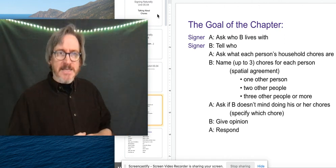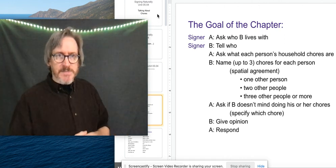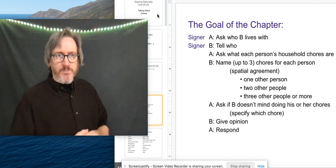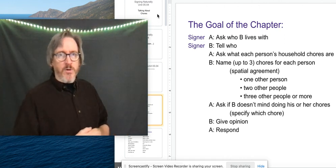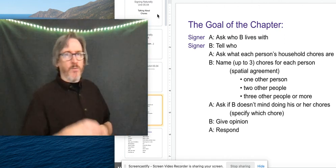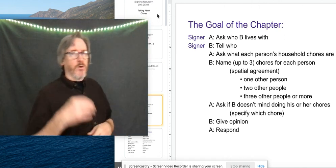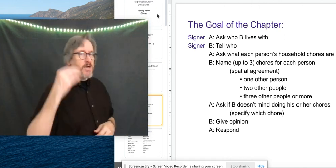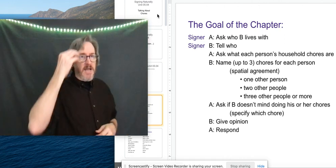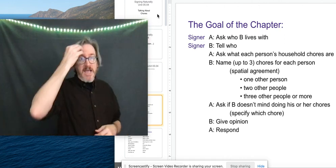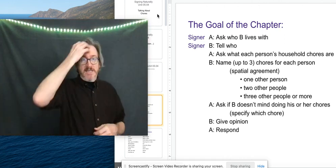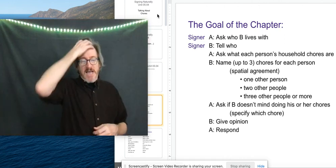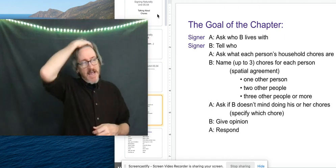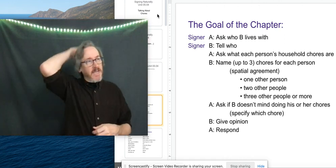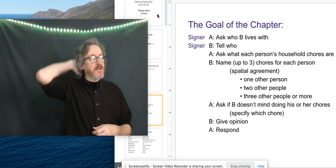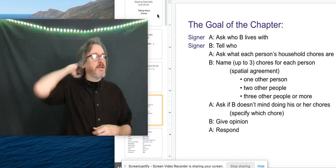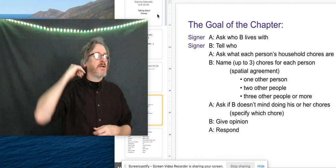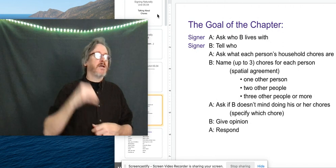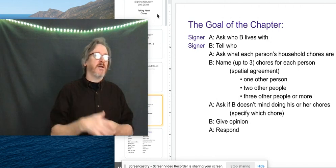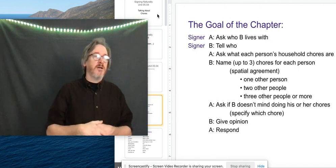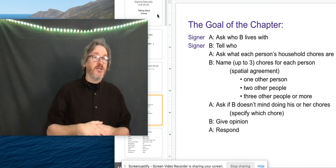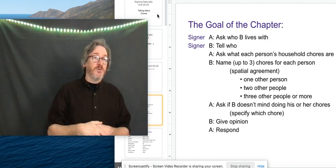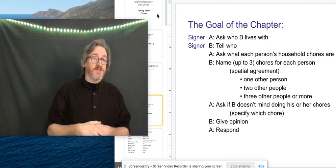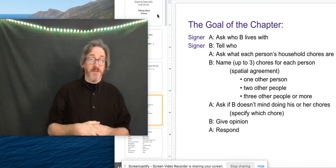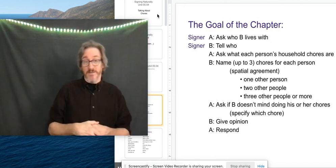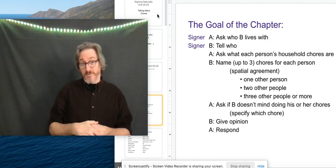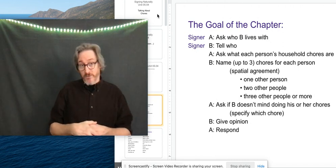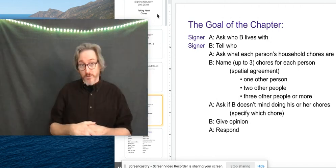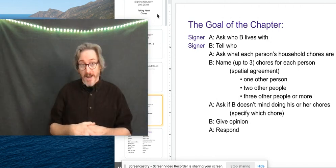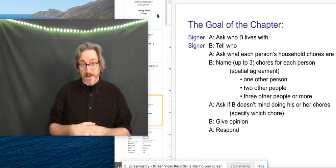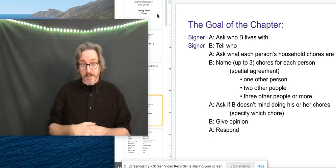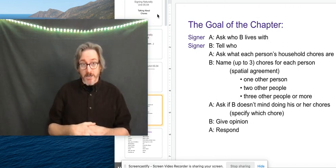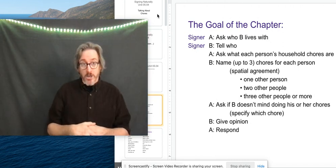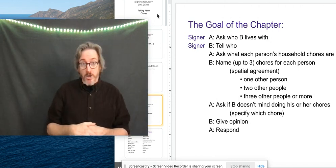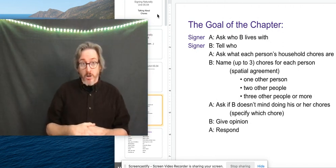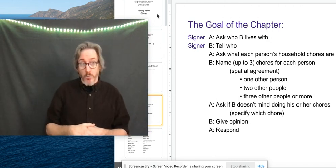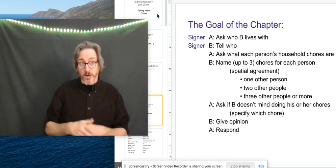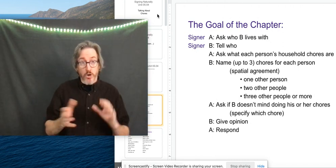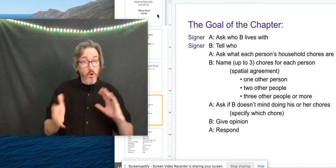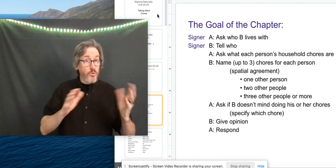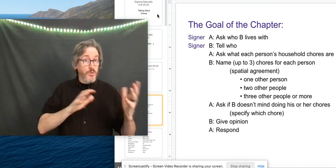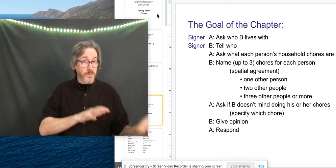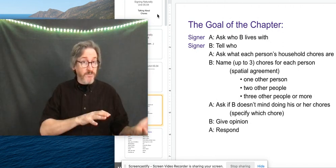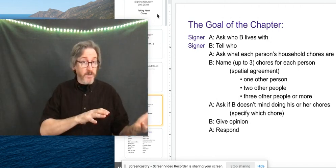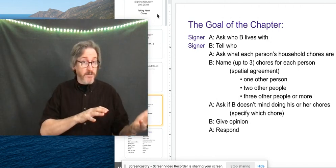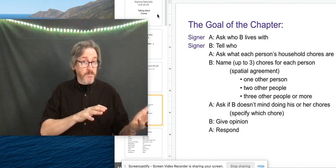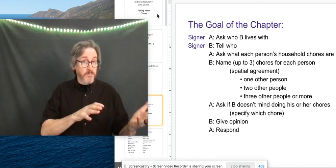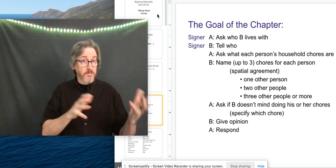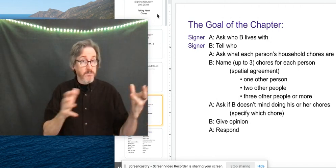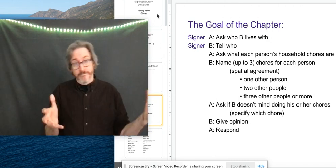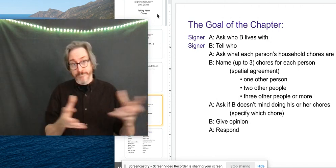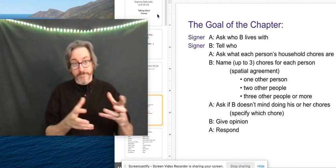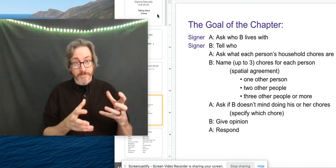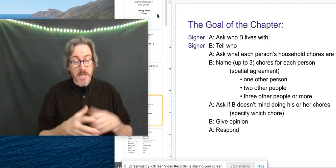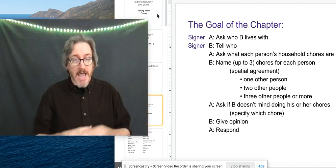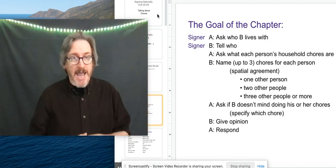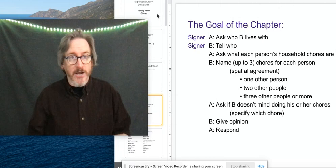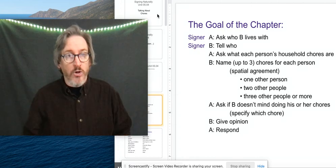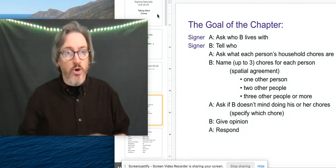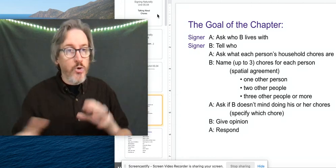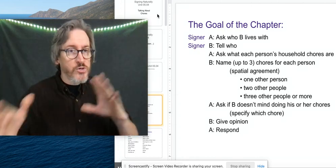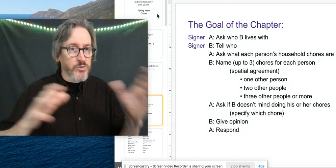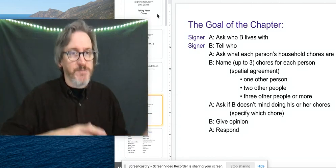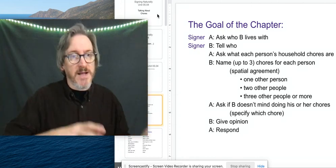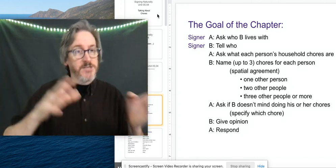Except in this point, we're going to tie in to something even further back, where who do you live with?